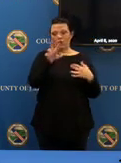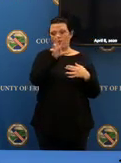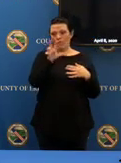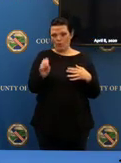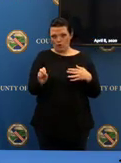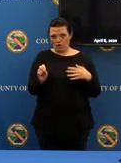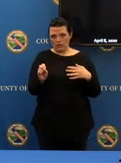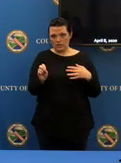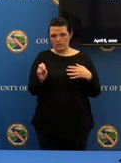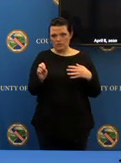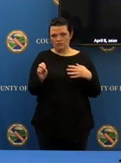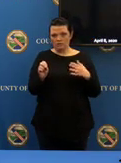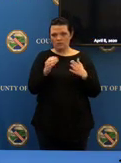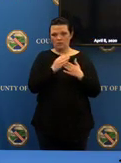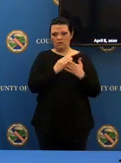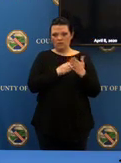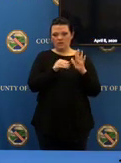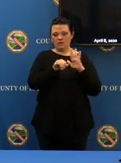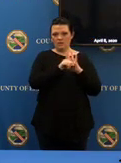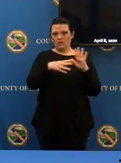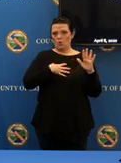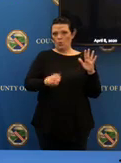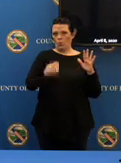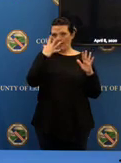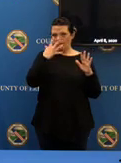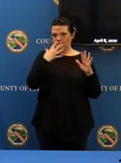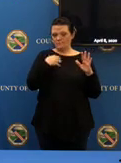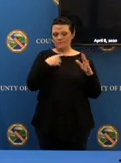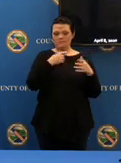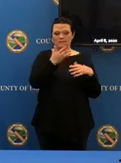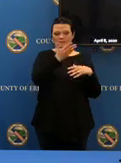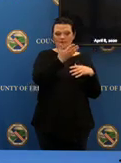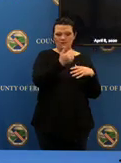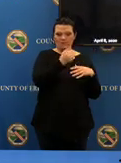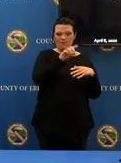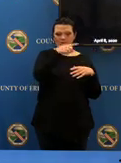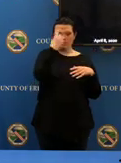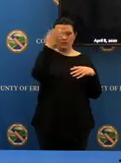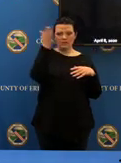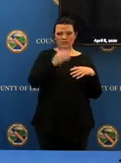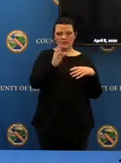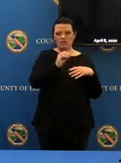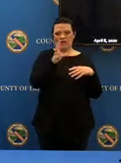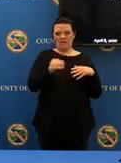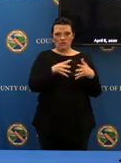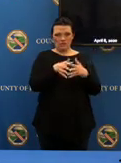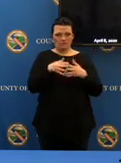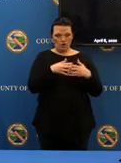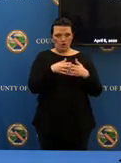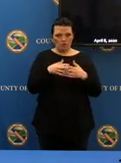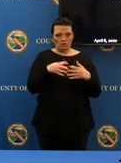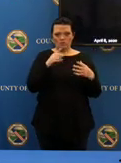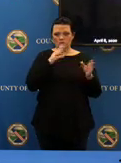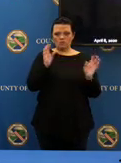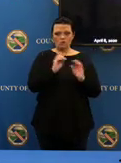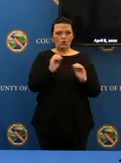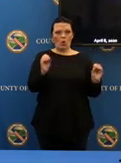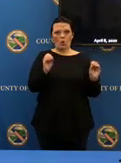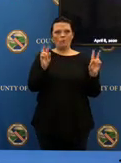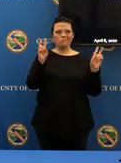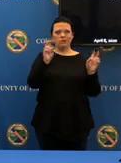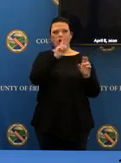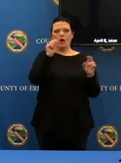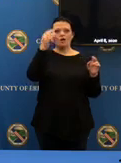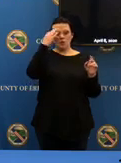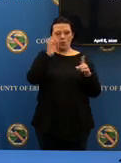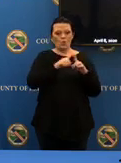them are listed and identify as white, 15 black/African American. There are no unknowns at this point, though we